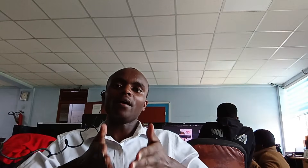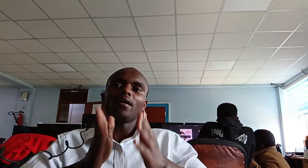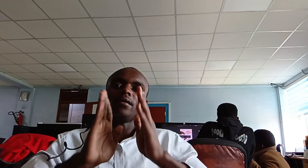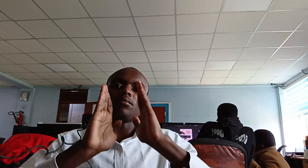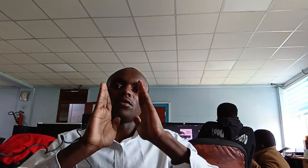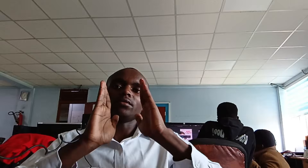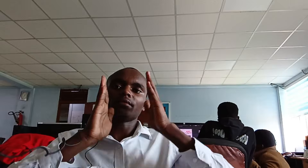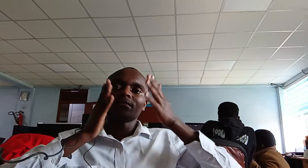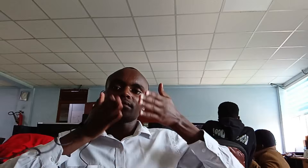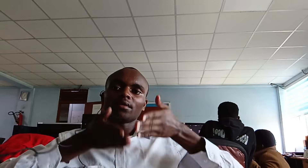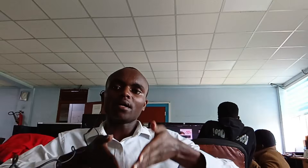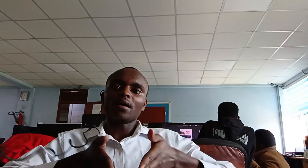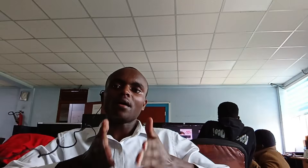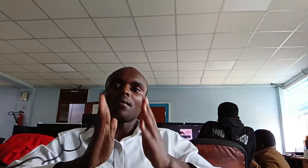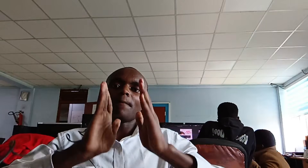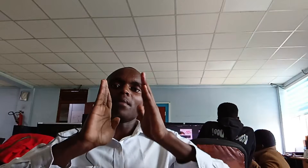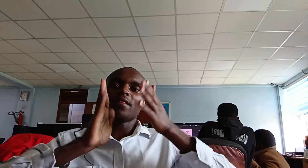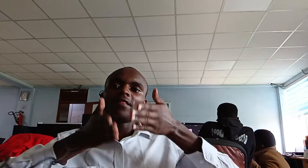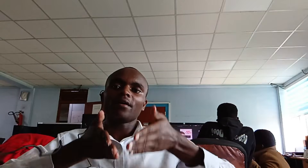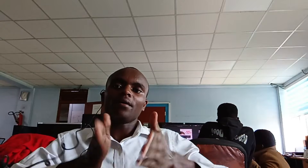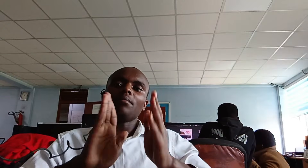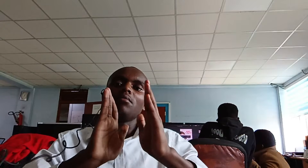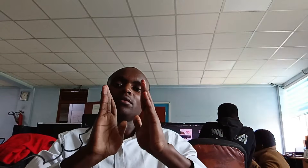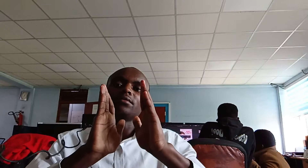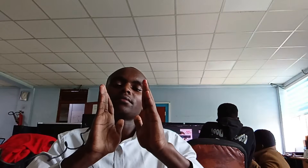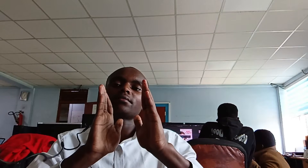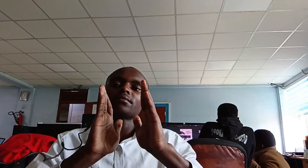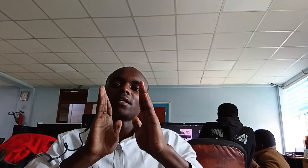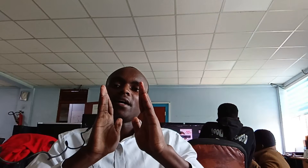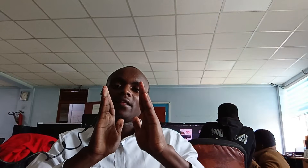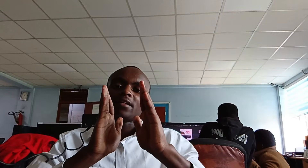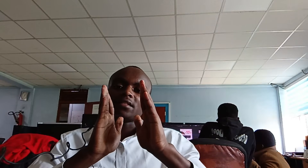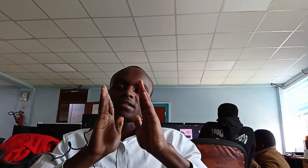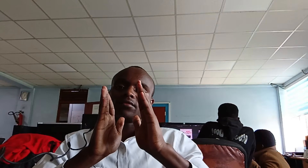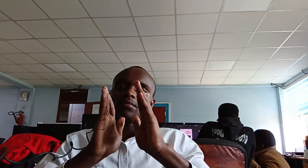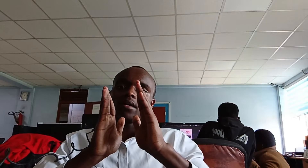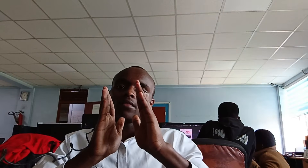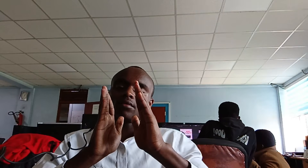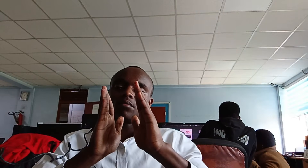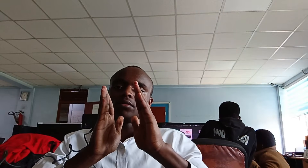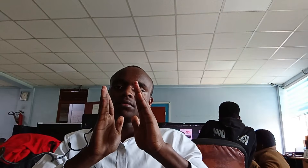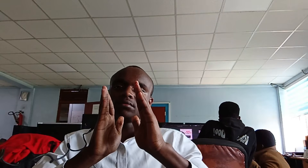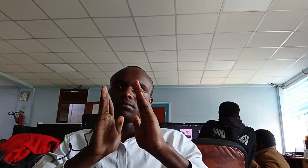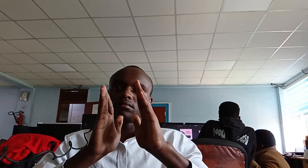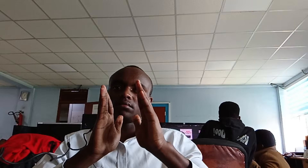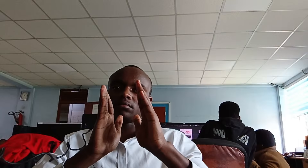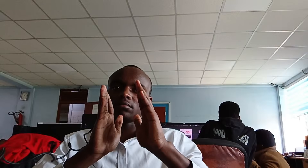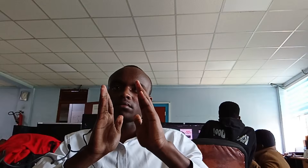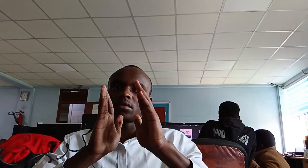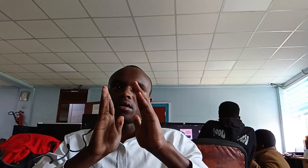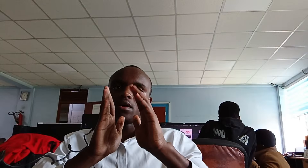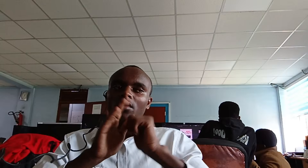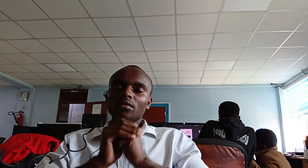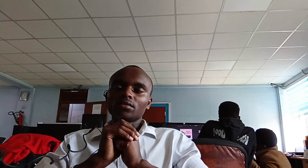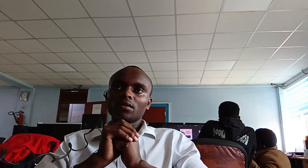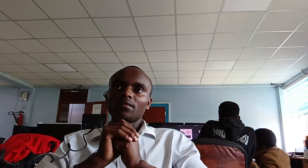and born, birth, born. That's the sign for birth or born. We also have the